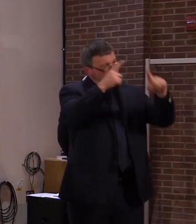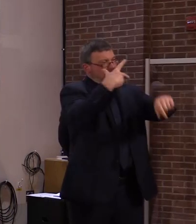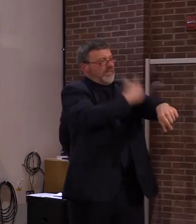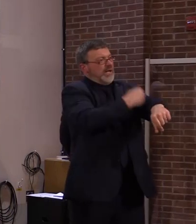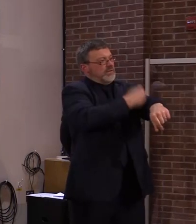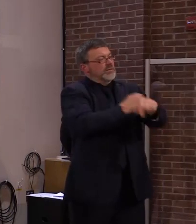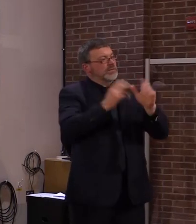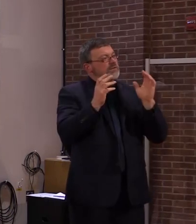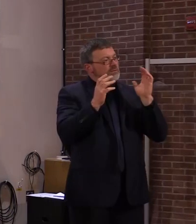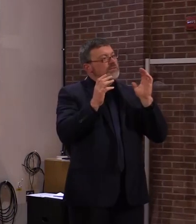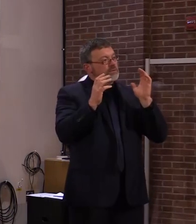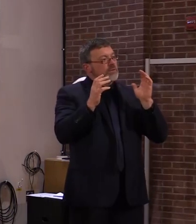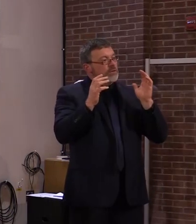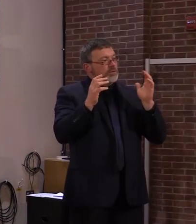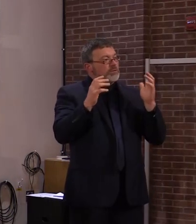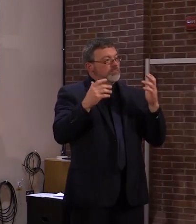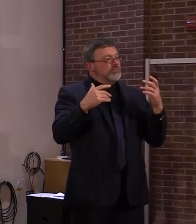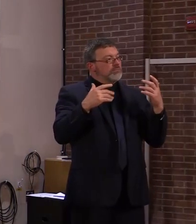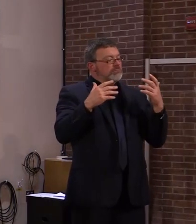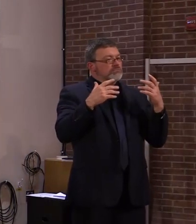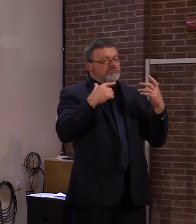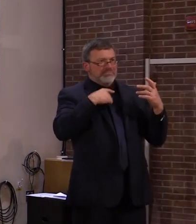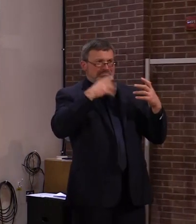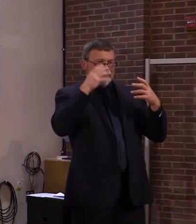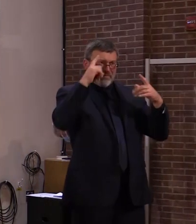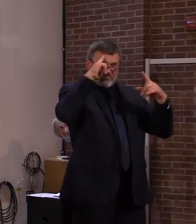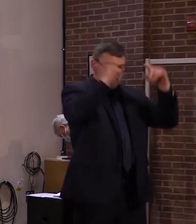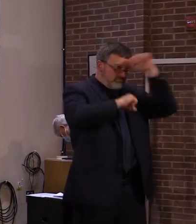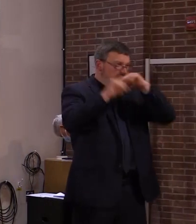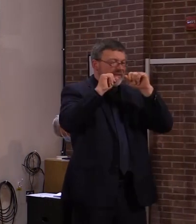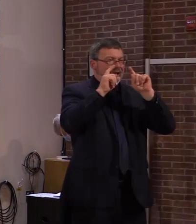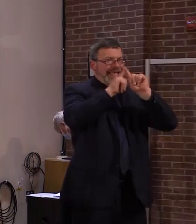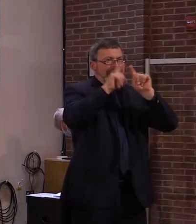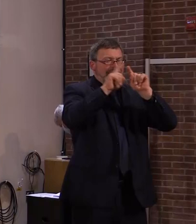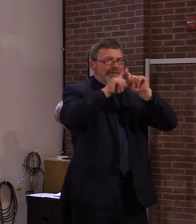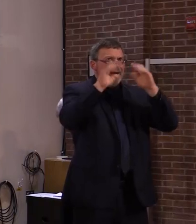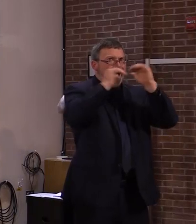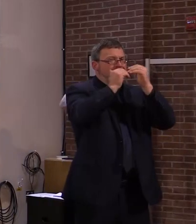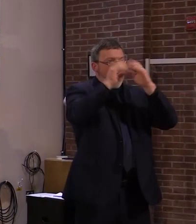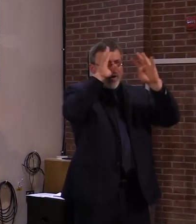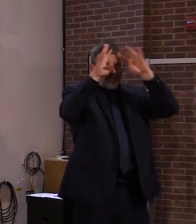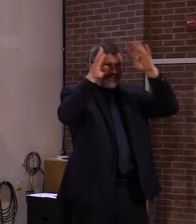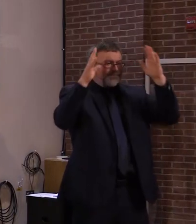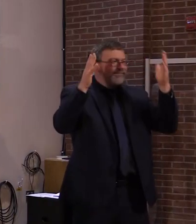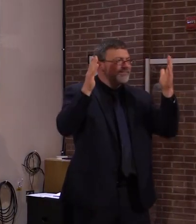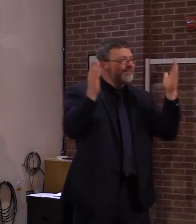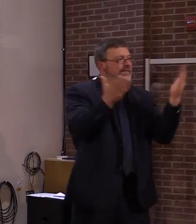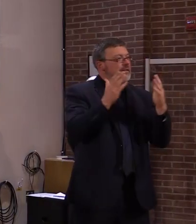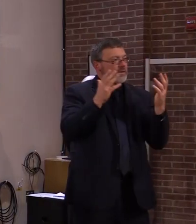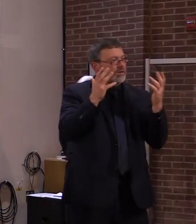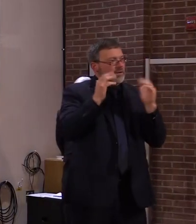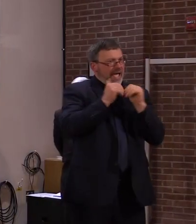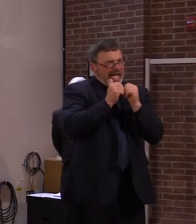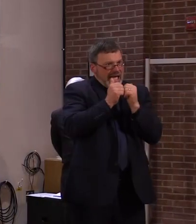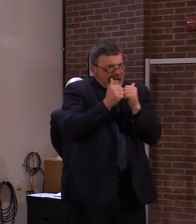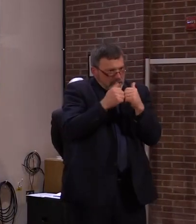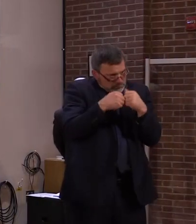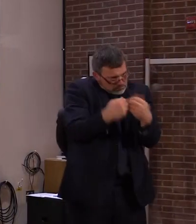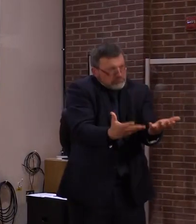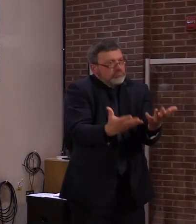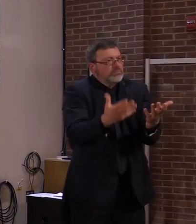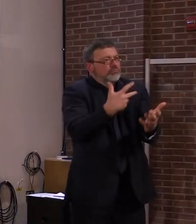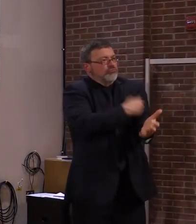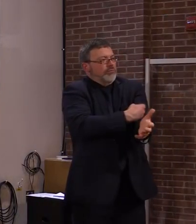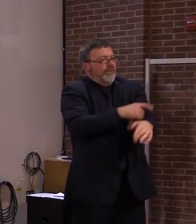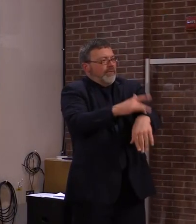many modalities as possible to get the best throughput and best experience for Vermonters.